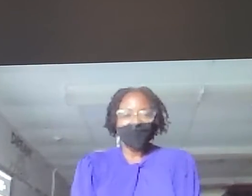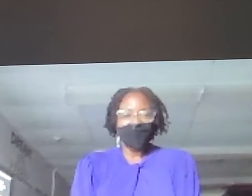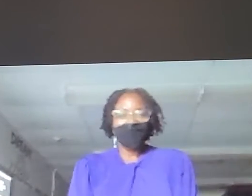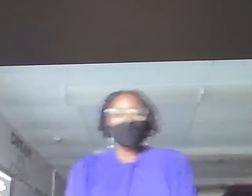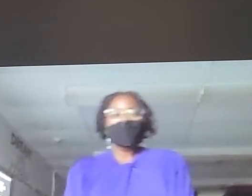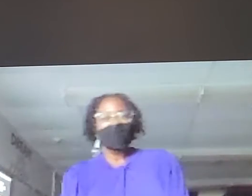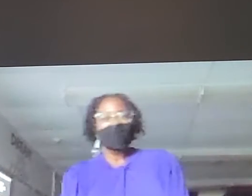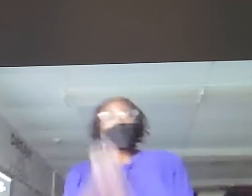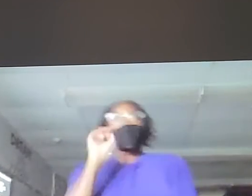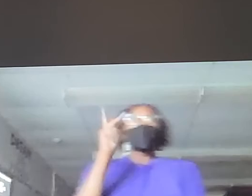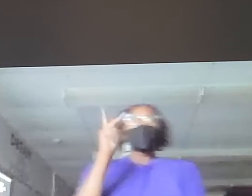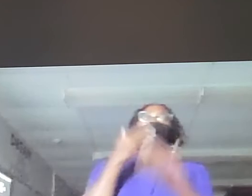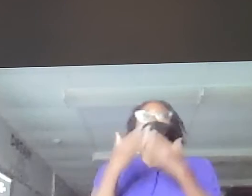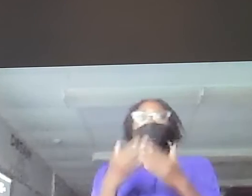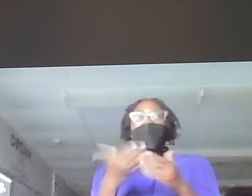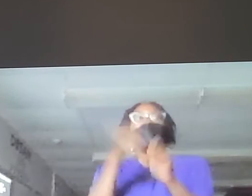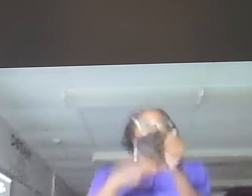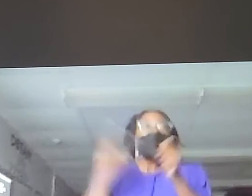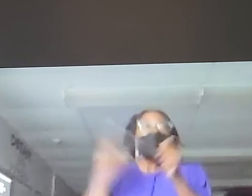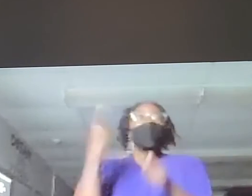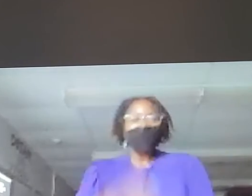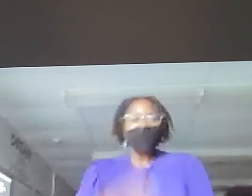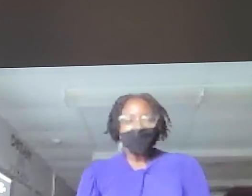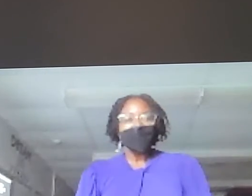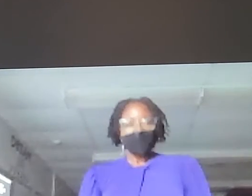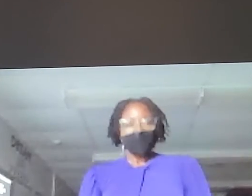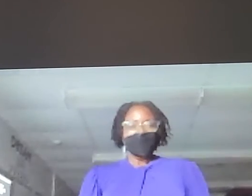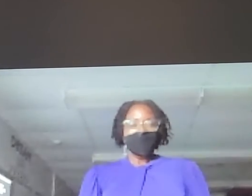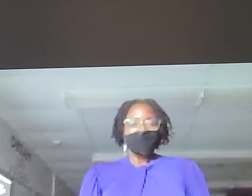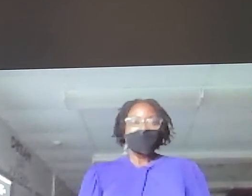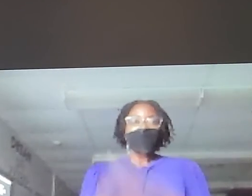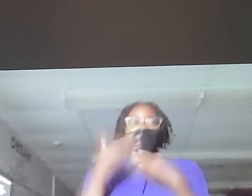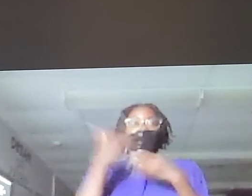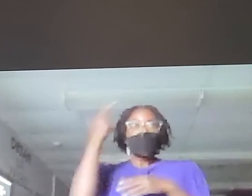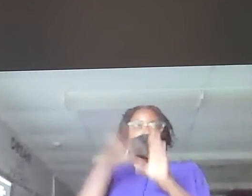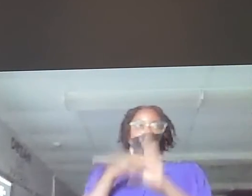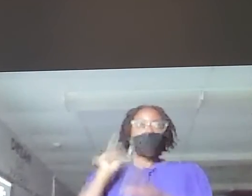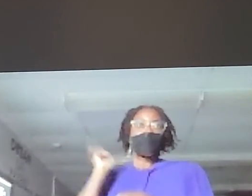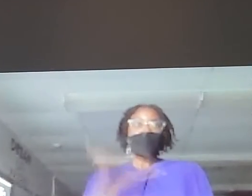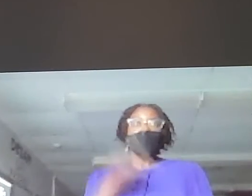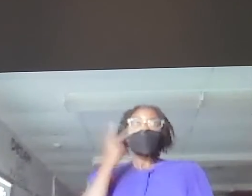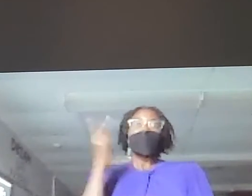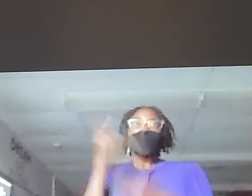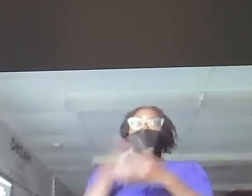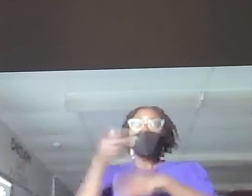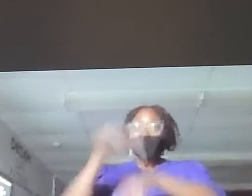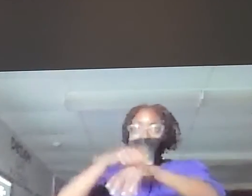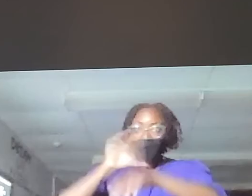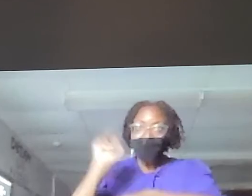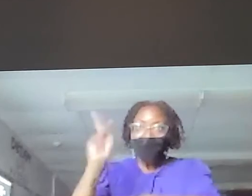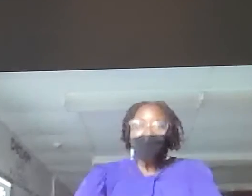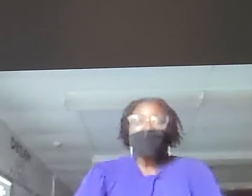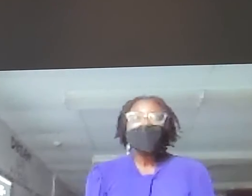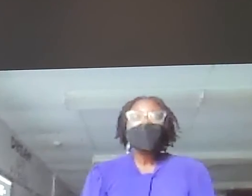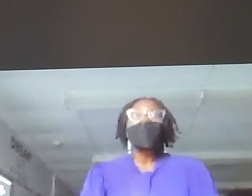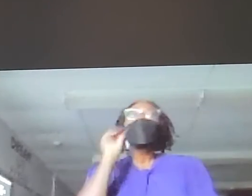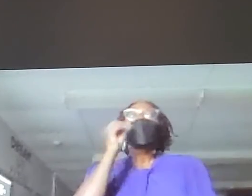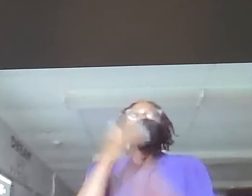All right, well, thank you, everybody. Thank you for joining us. Thanks for joining us. We'll see you next time. Thank you, Olivia. Thank